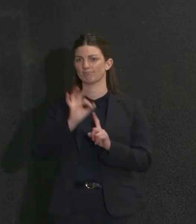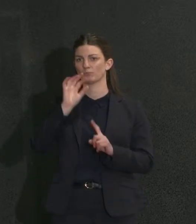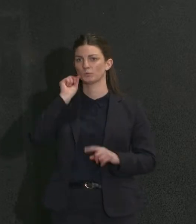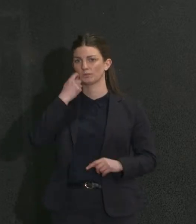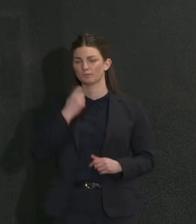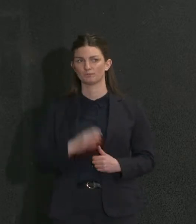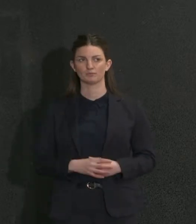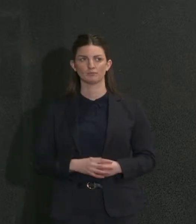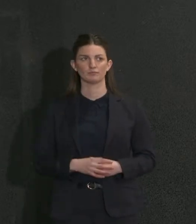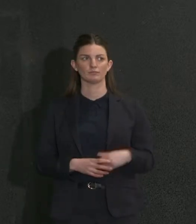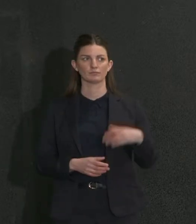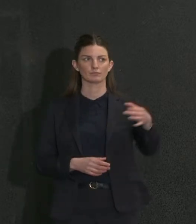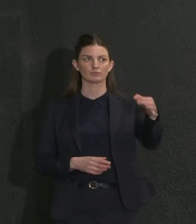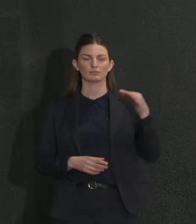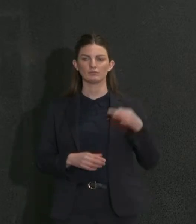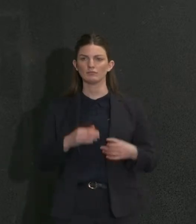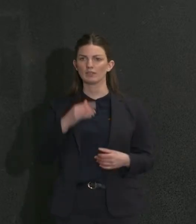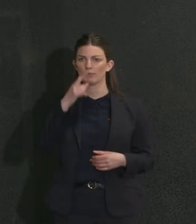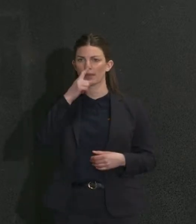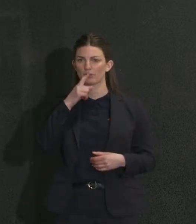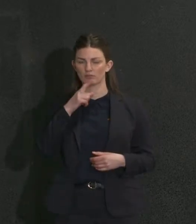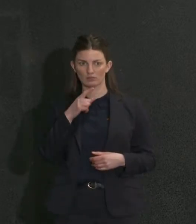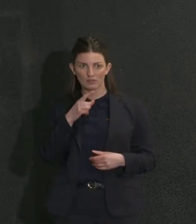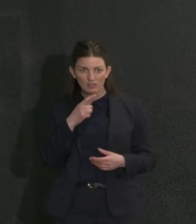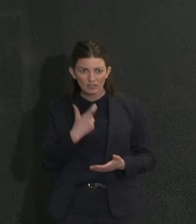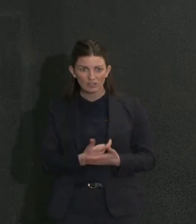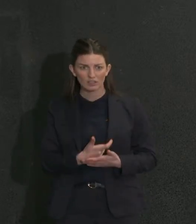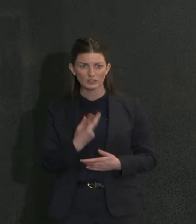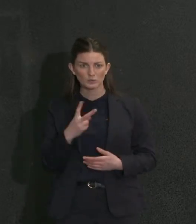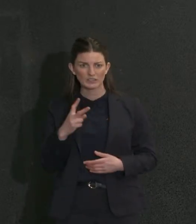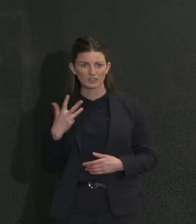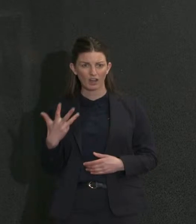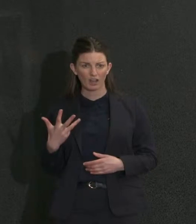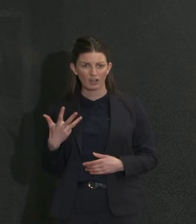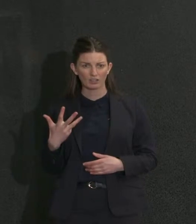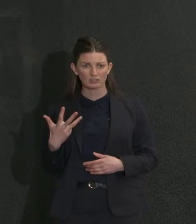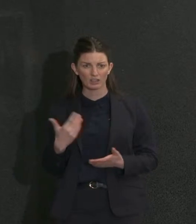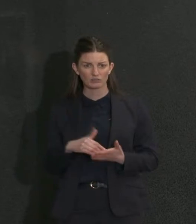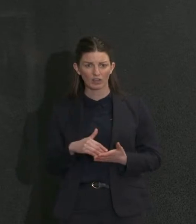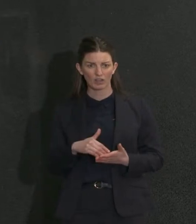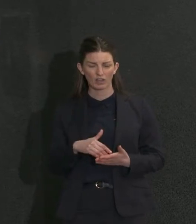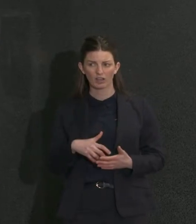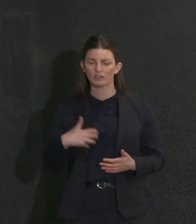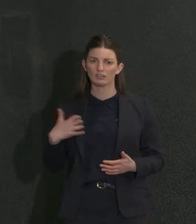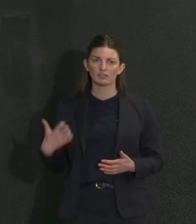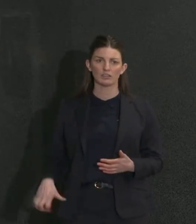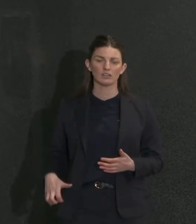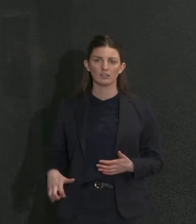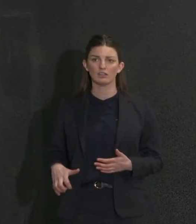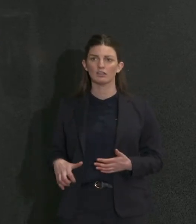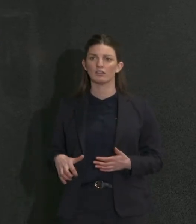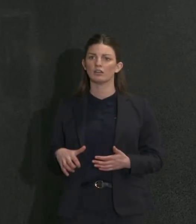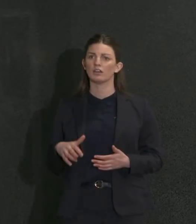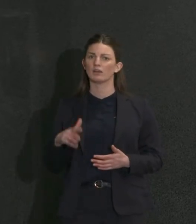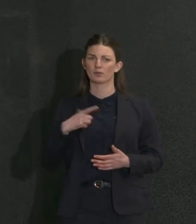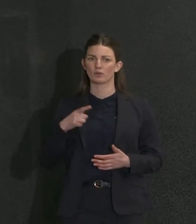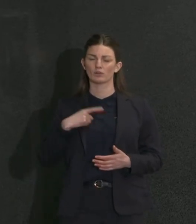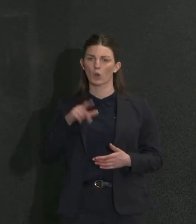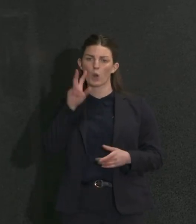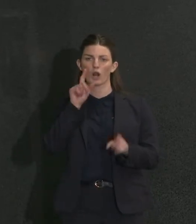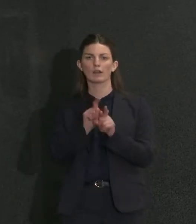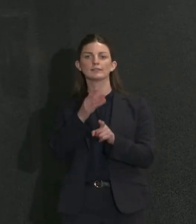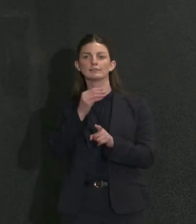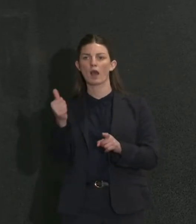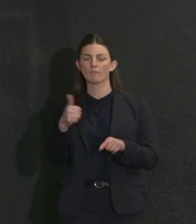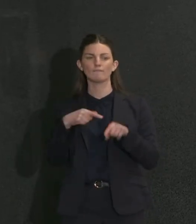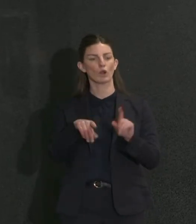this like when they saw the numbers this morning. A lot of people are pretty angry. It seems some people are following the rules and some people aren't. How can we take people along